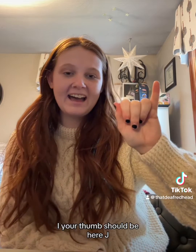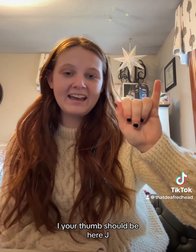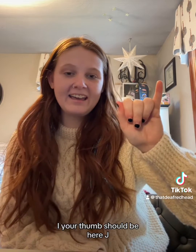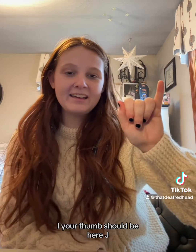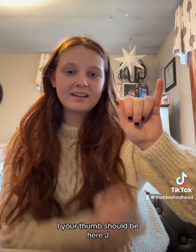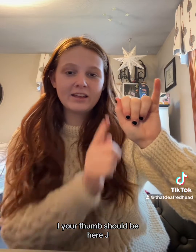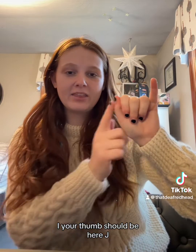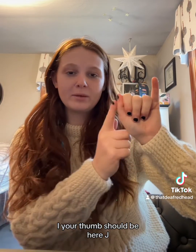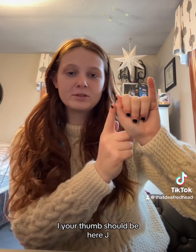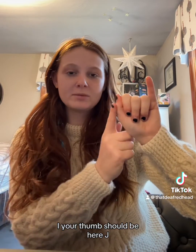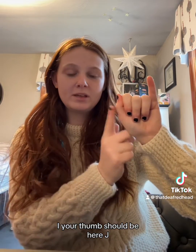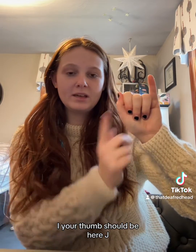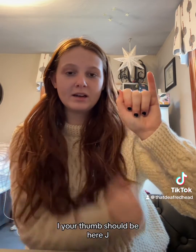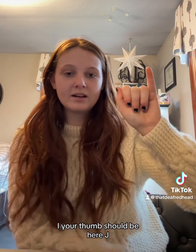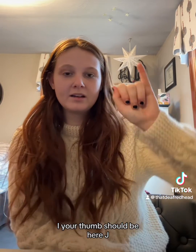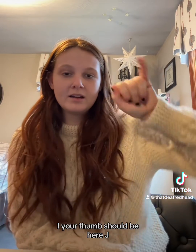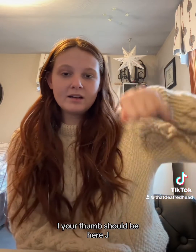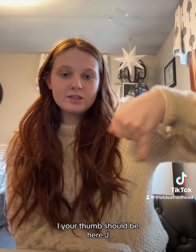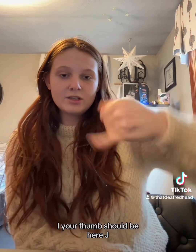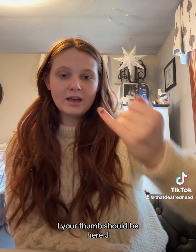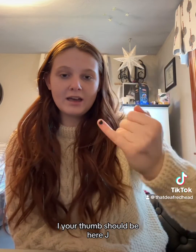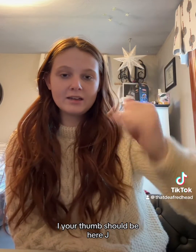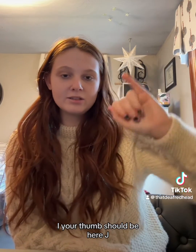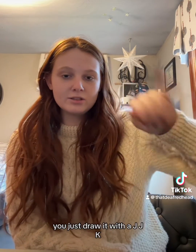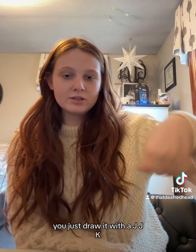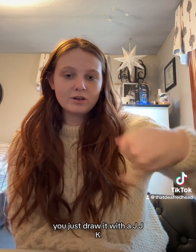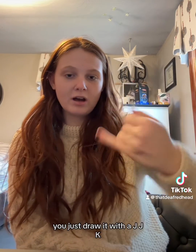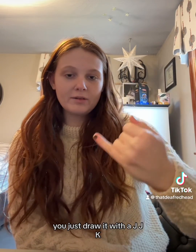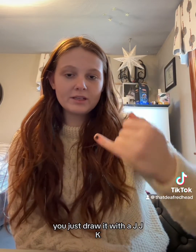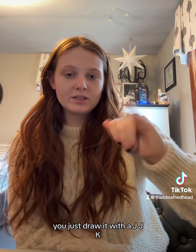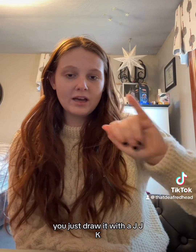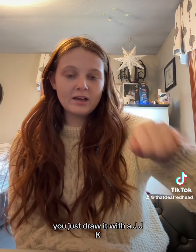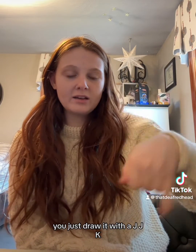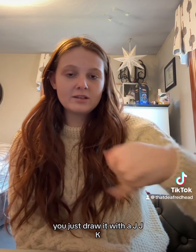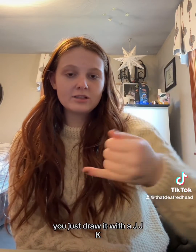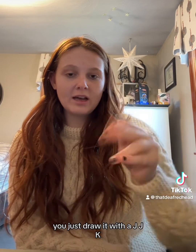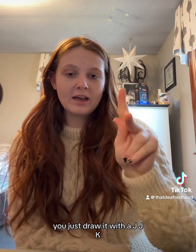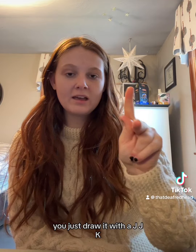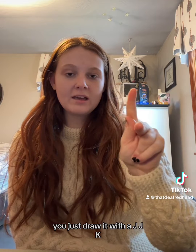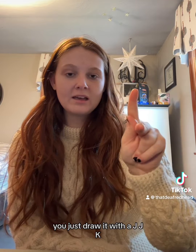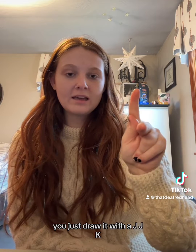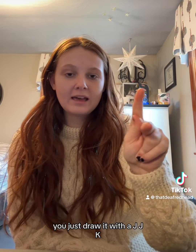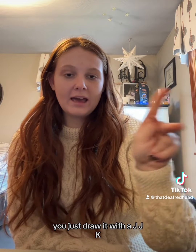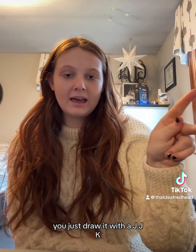I, your thumb should be here, J, is you just draw it with a J, J, K,